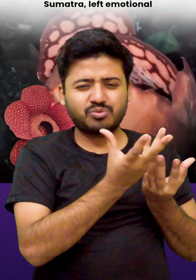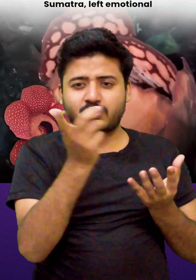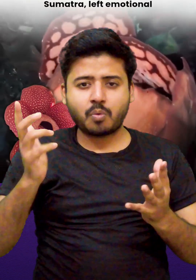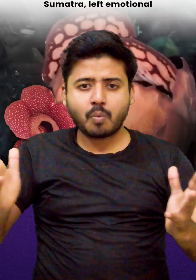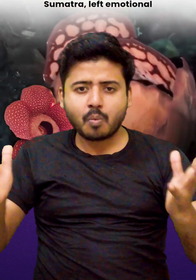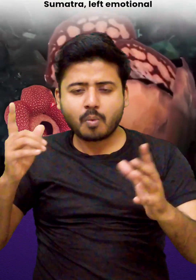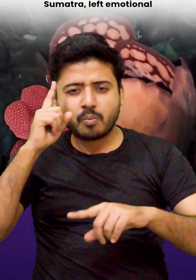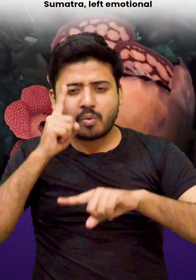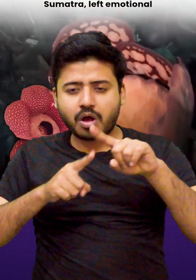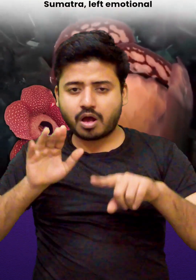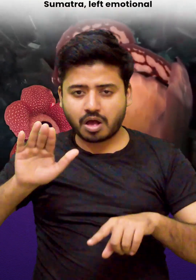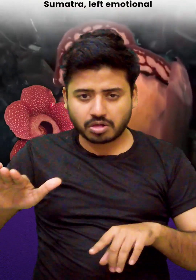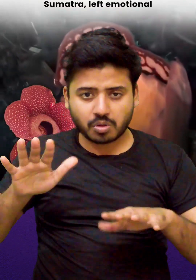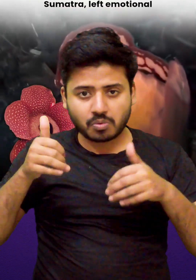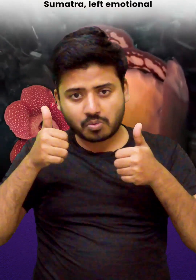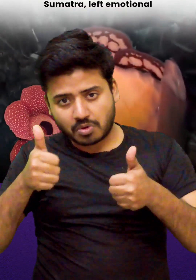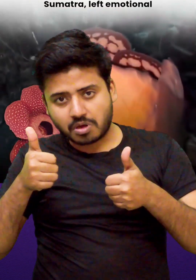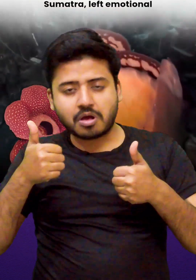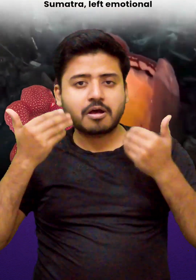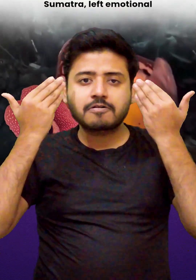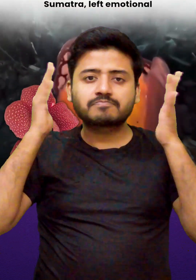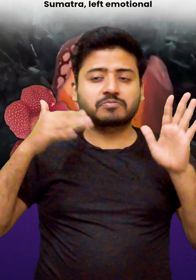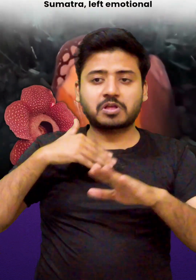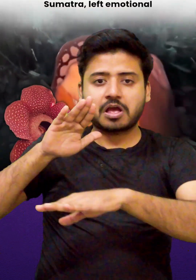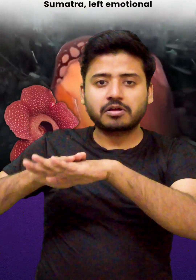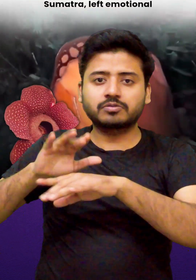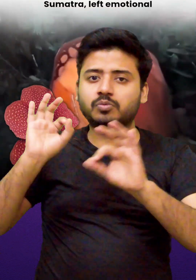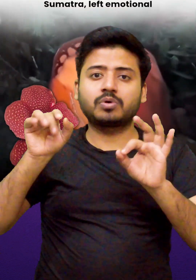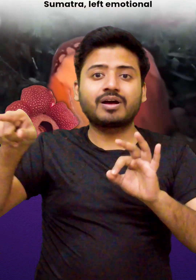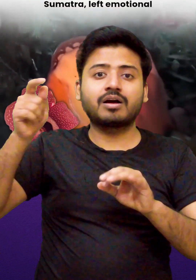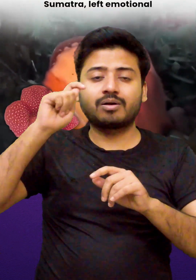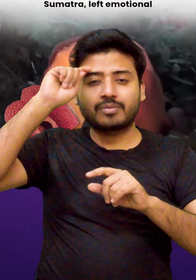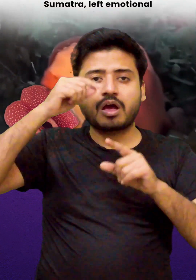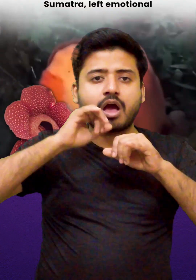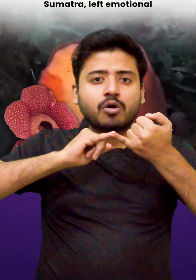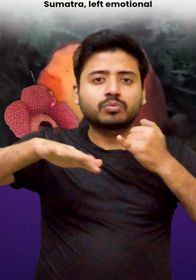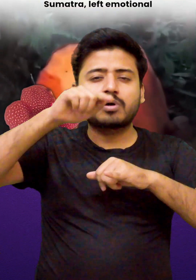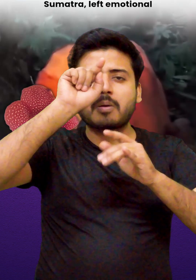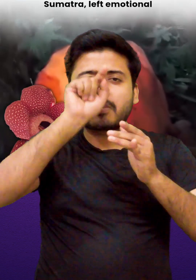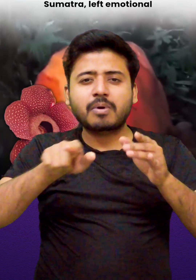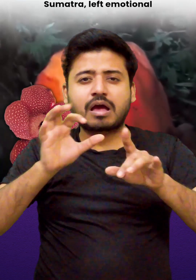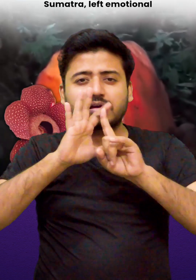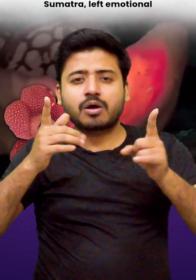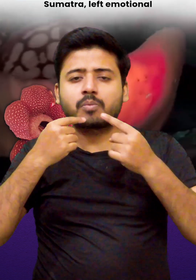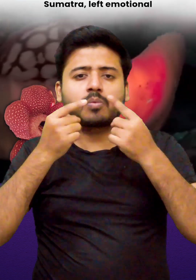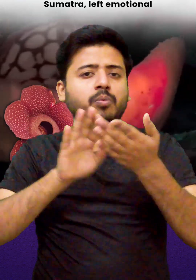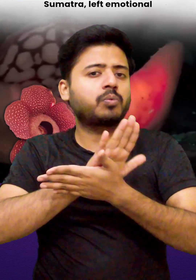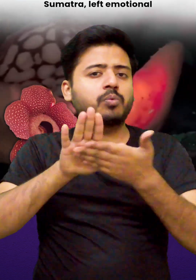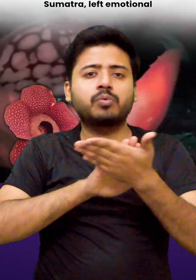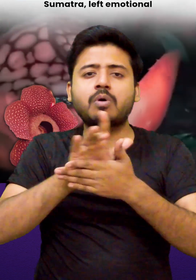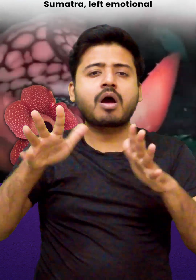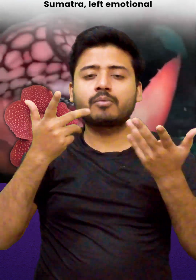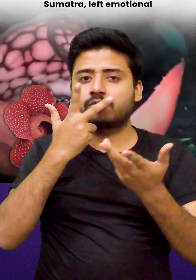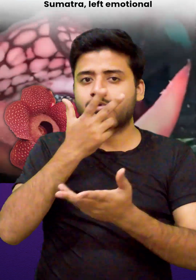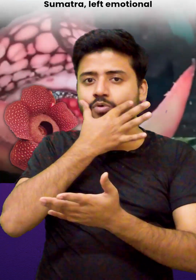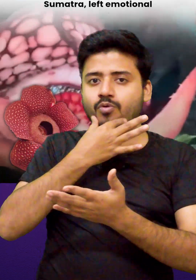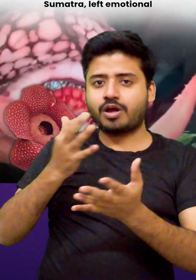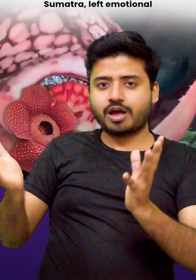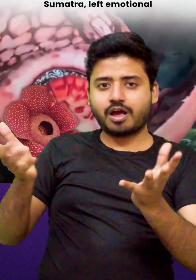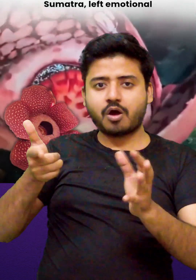wild. Details of the rare bloom's scientific name. The flower found was identified as Rafflesia hasseltii, which belongs to